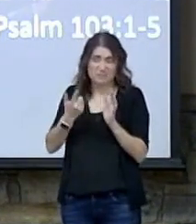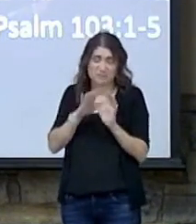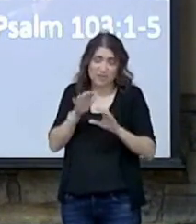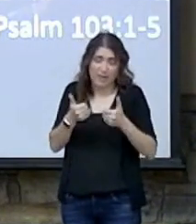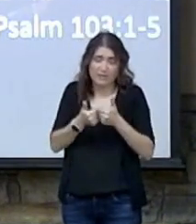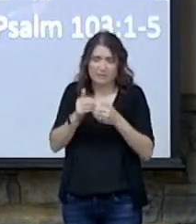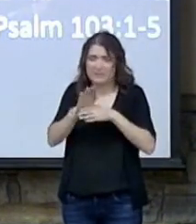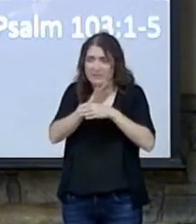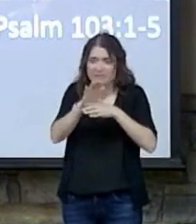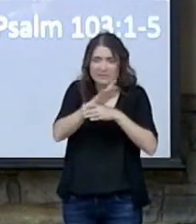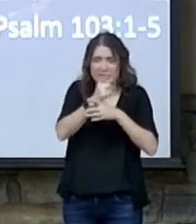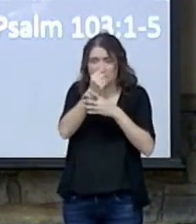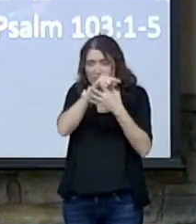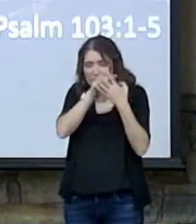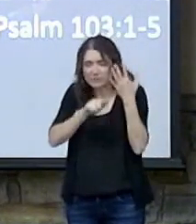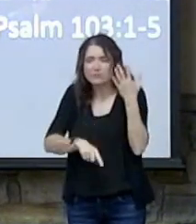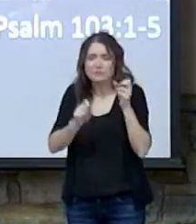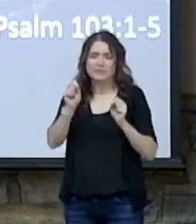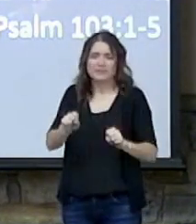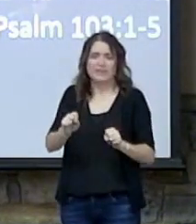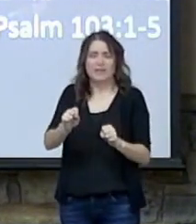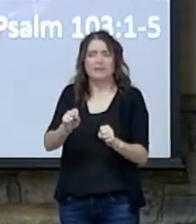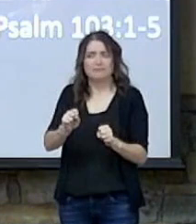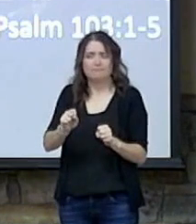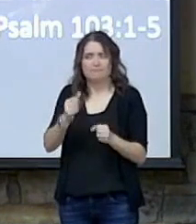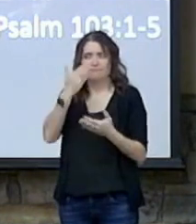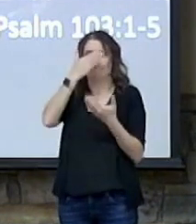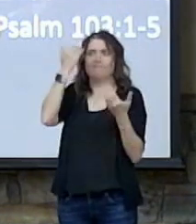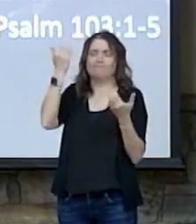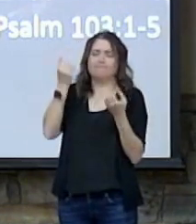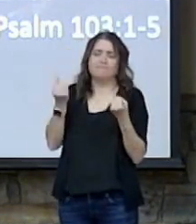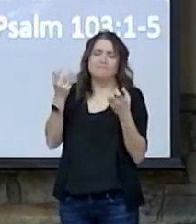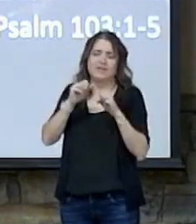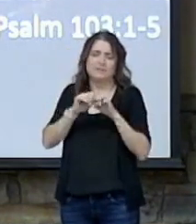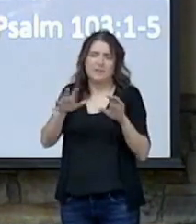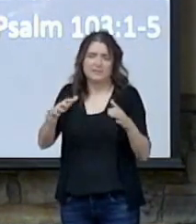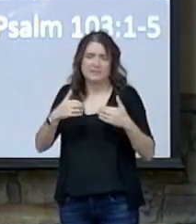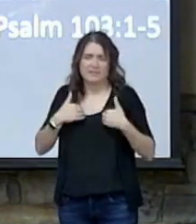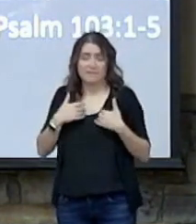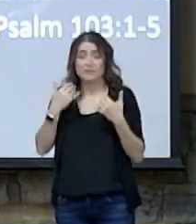life. This morning, I ask you to open your Bibles with me to Psalm 103.